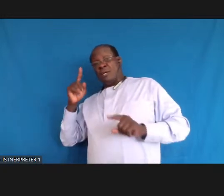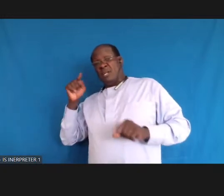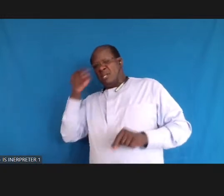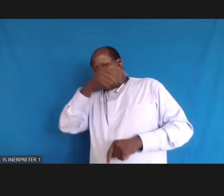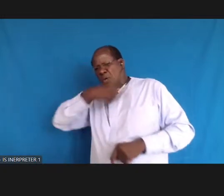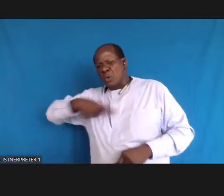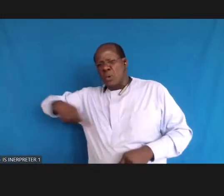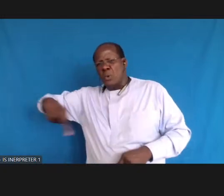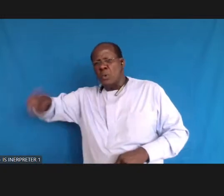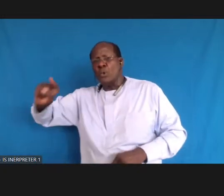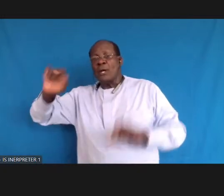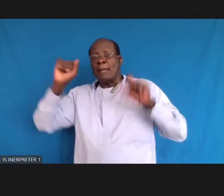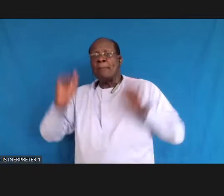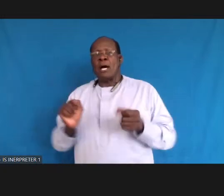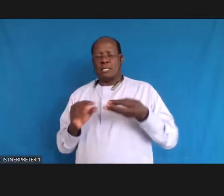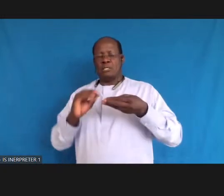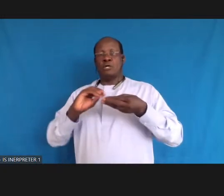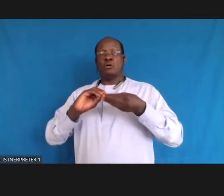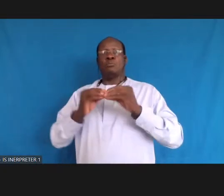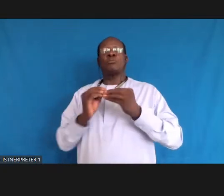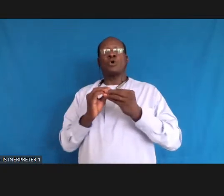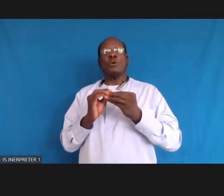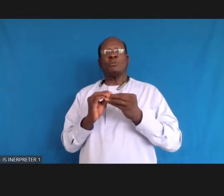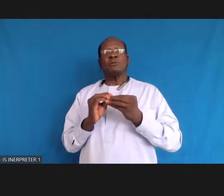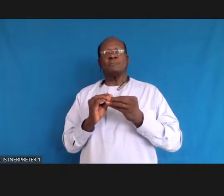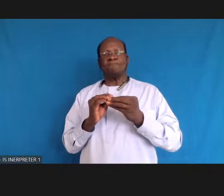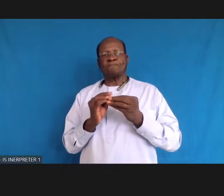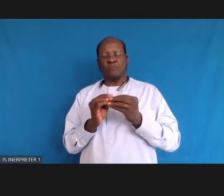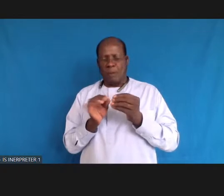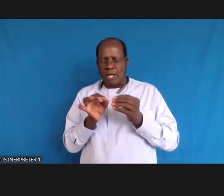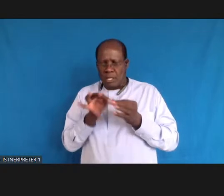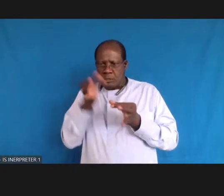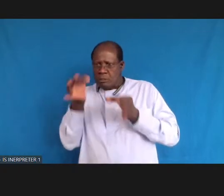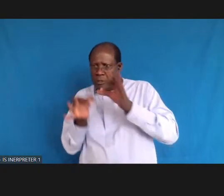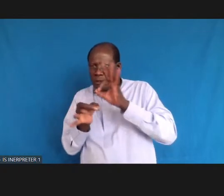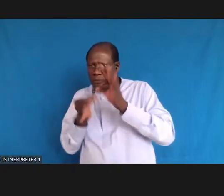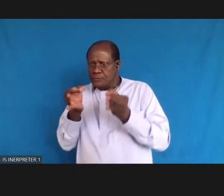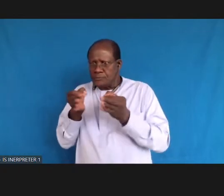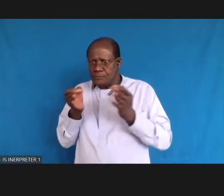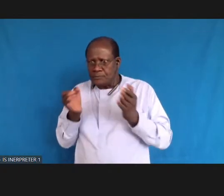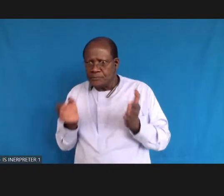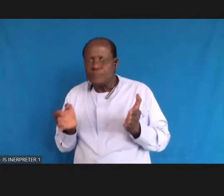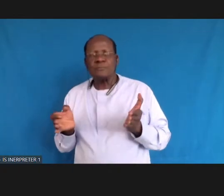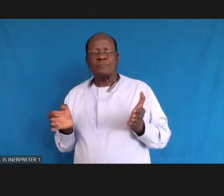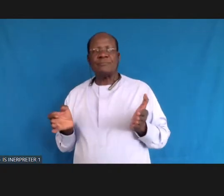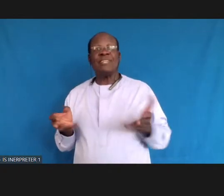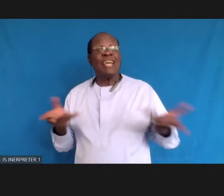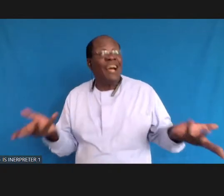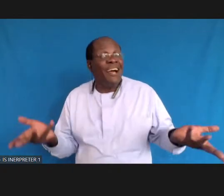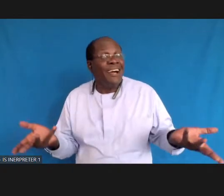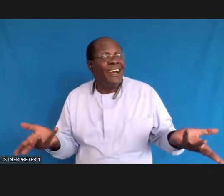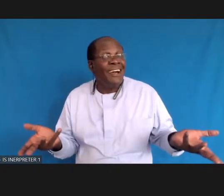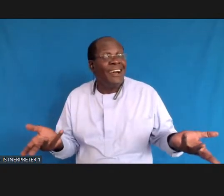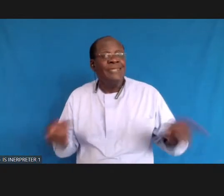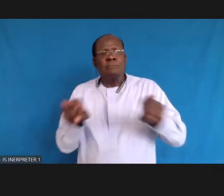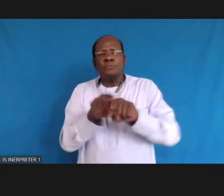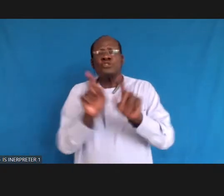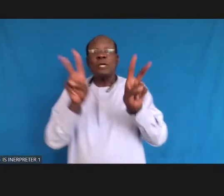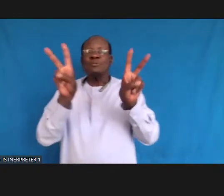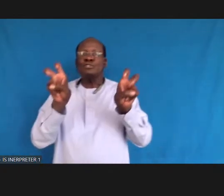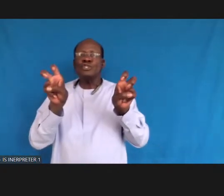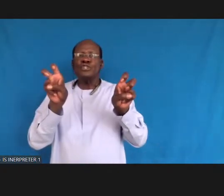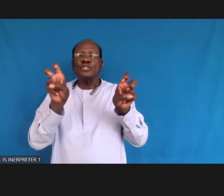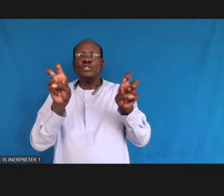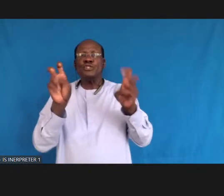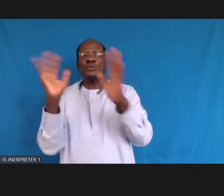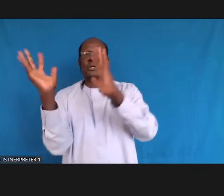down the problem. We were having a conversation about the climate issues in Africa, looking at